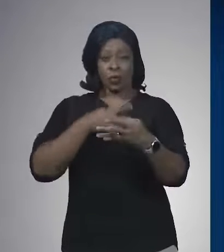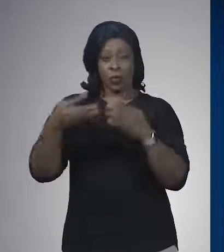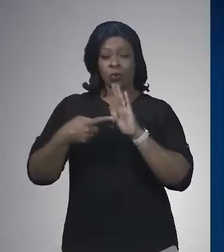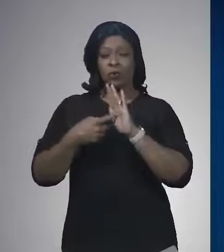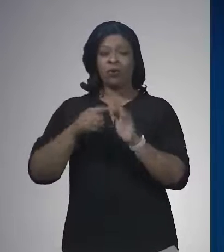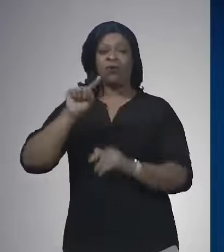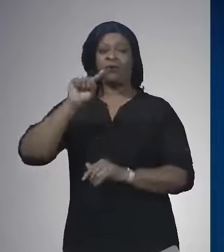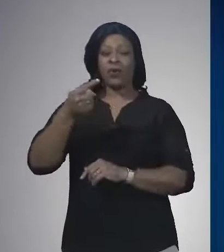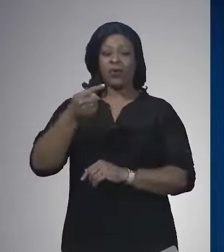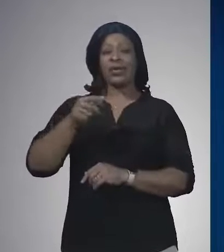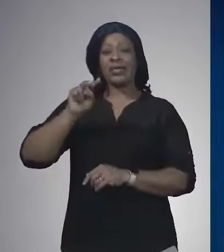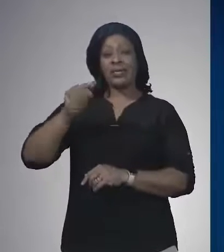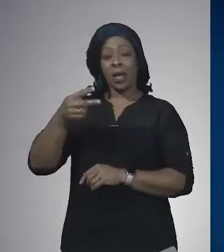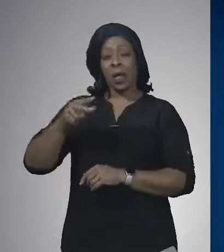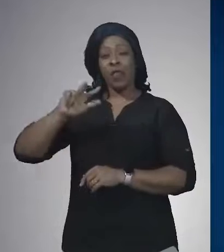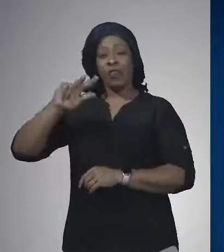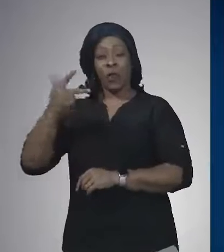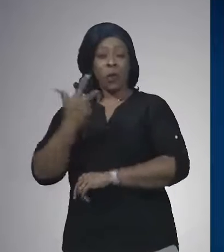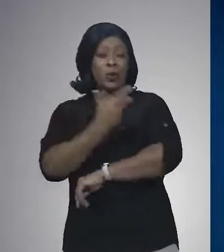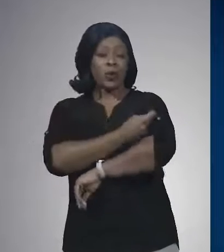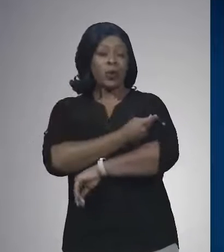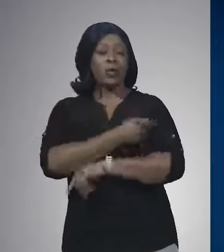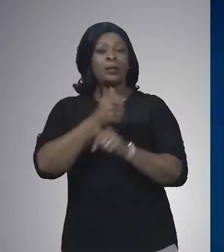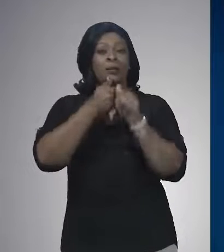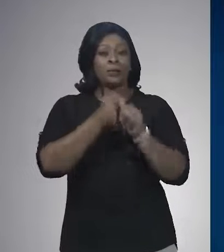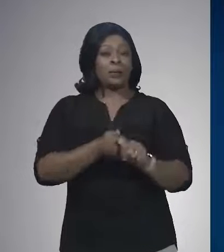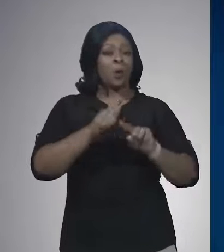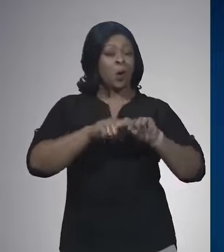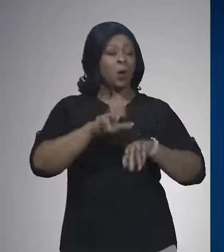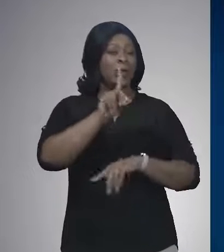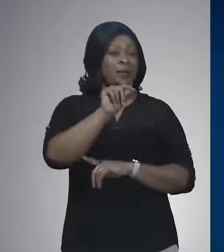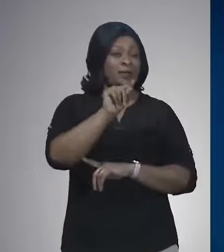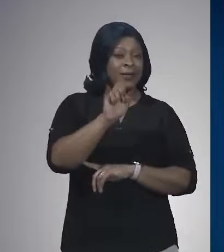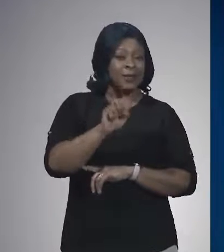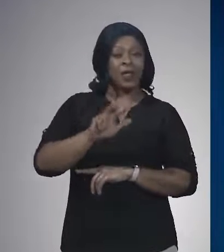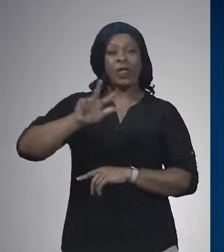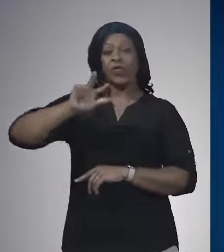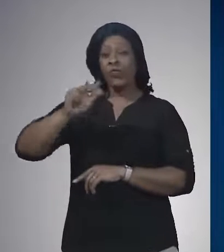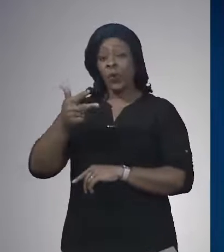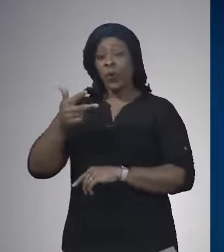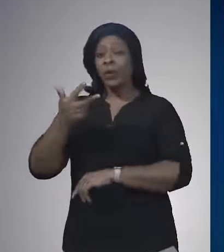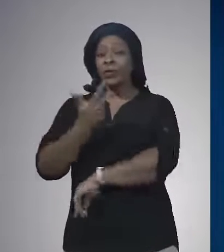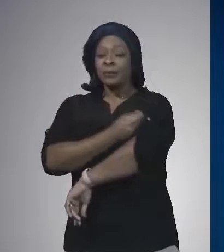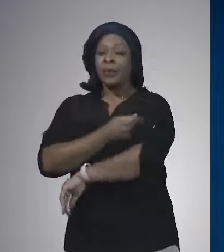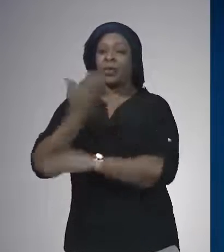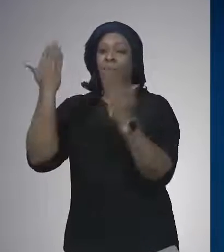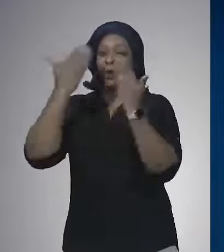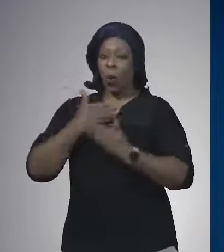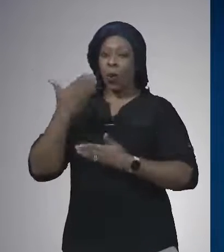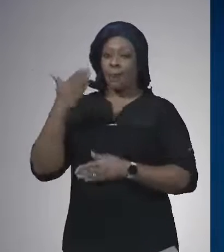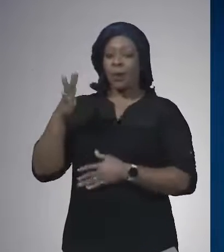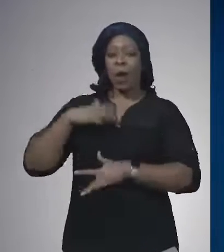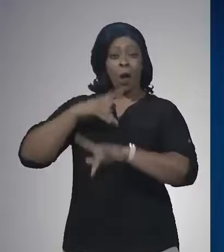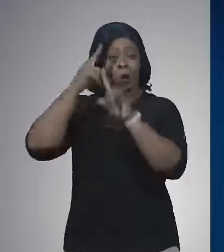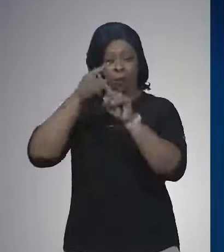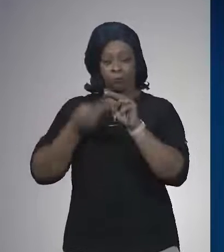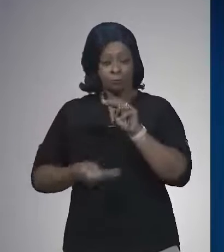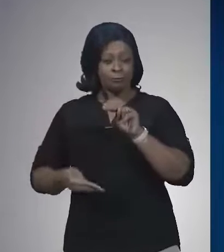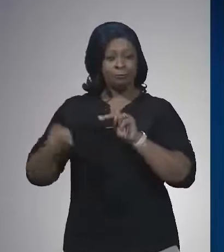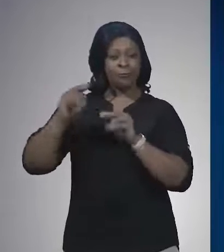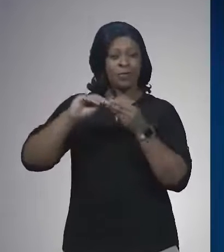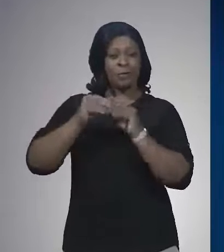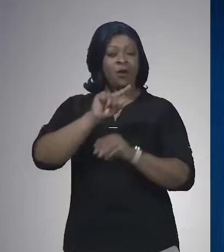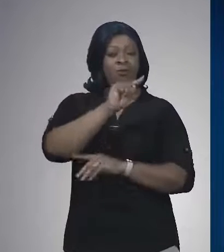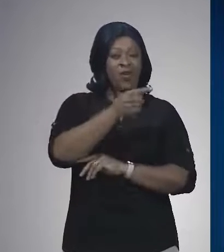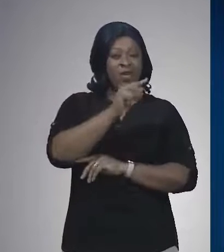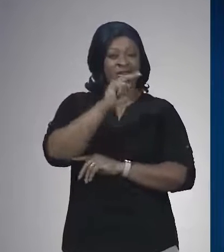first, second, and third doses by date, with the third doses in darker blue. Our goal is to increase the number of first